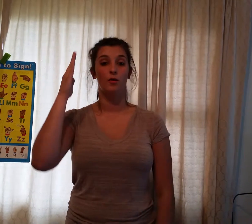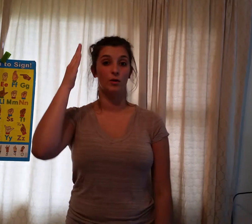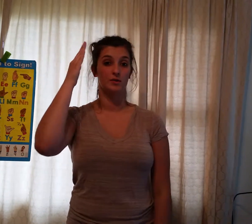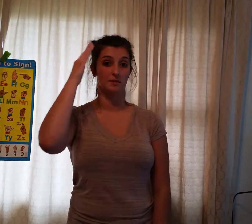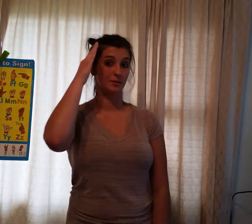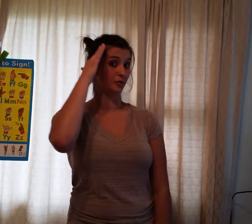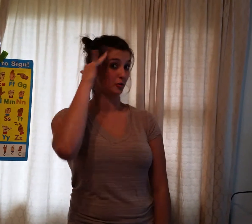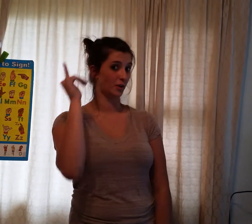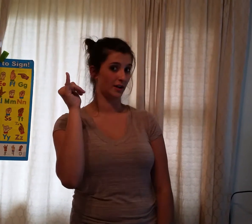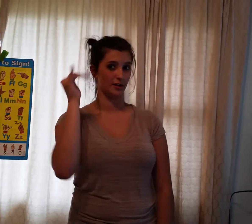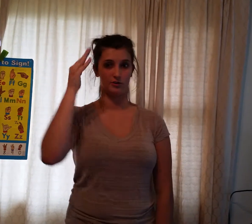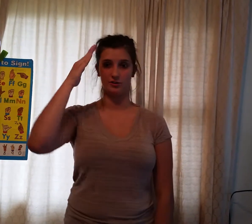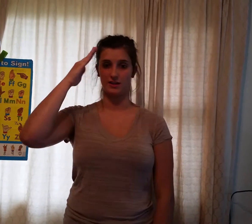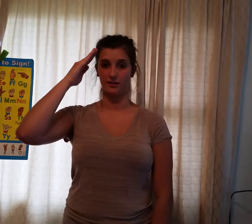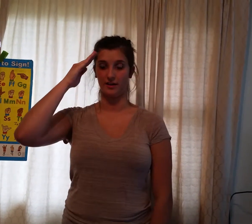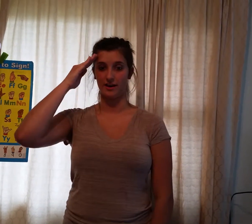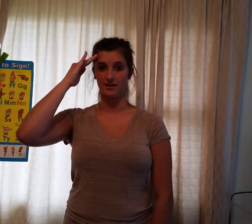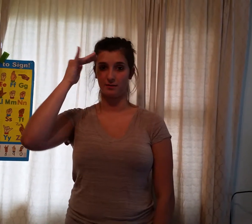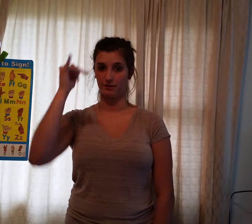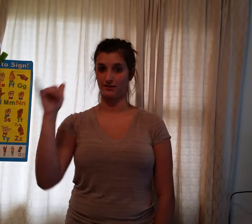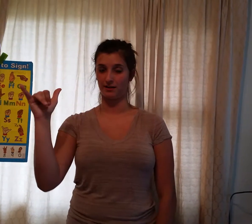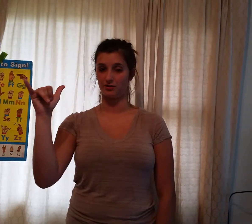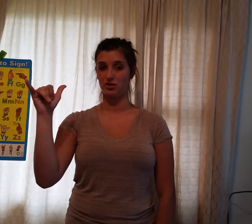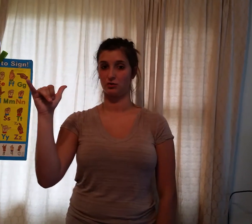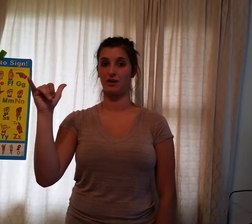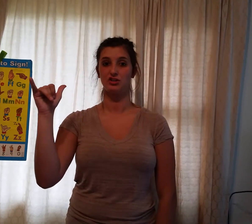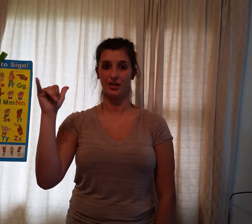or some people do 1 hand. You just take your hand and bring it down into your Y shape.